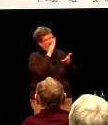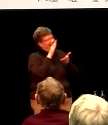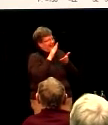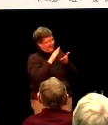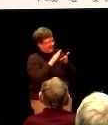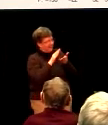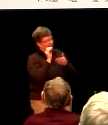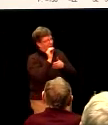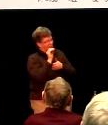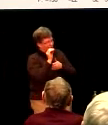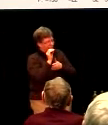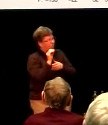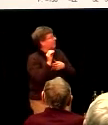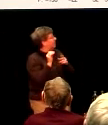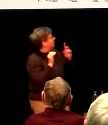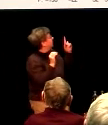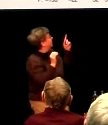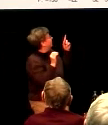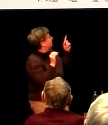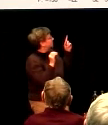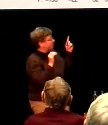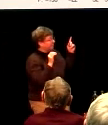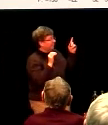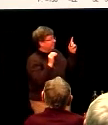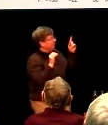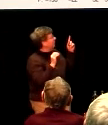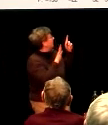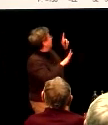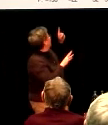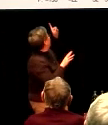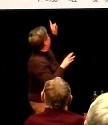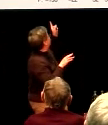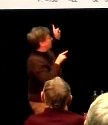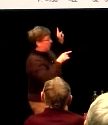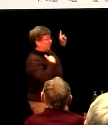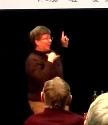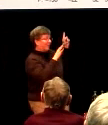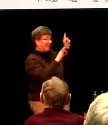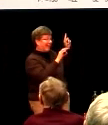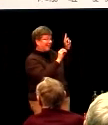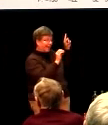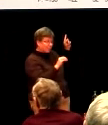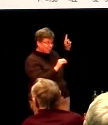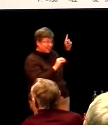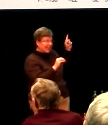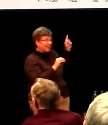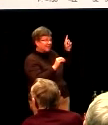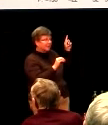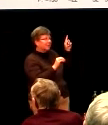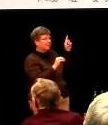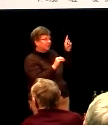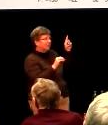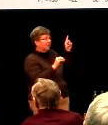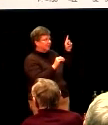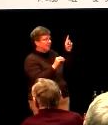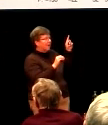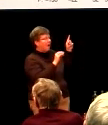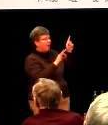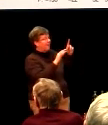curve. So that by the time you're here, you've got about 99% of the atmosphere below